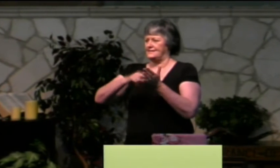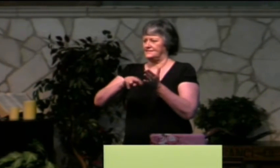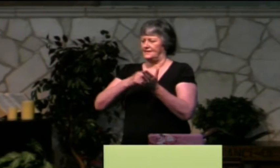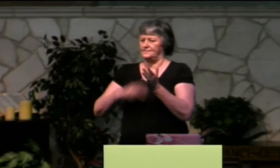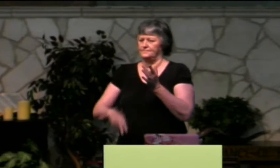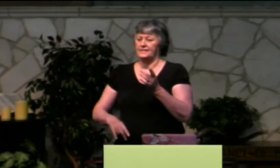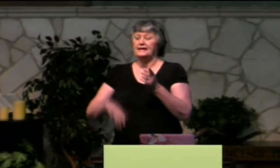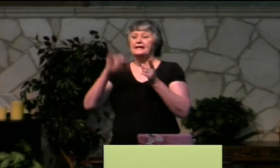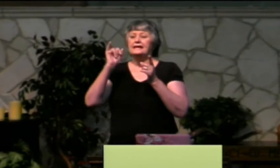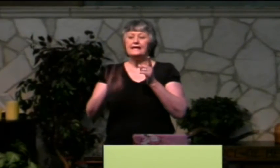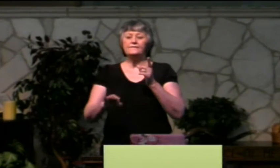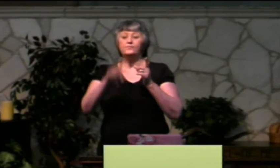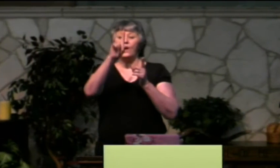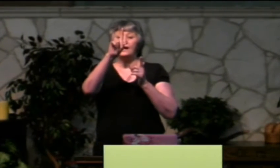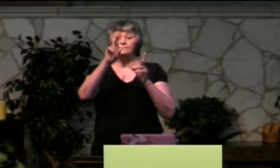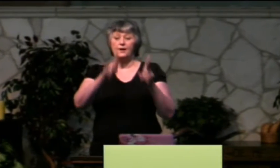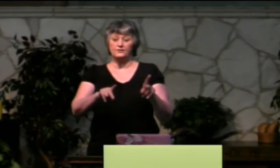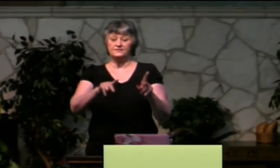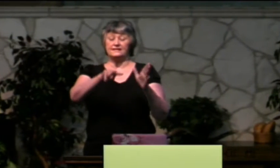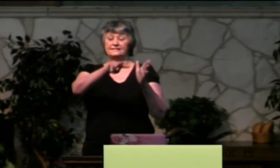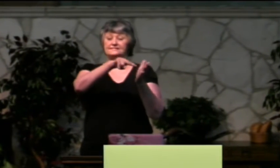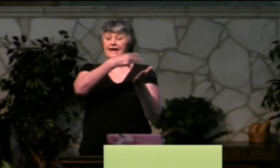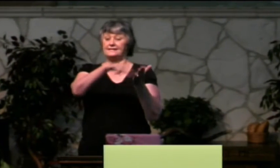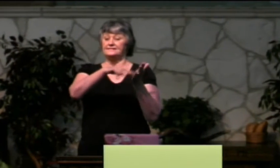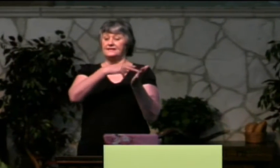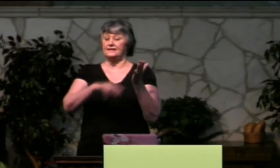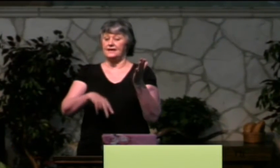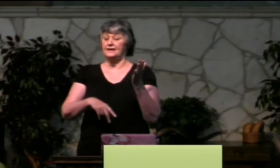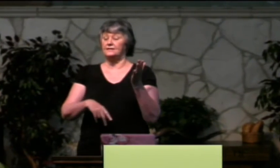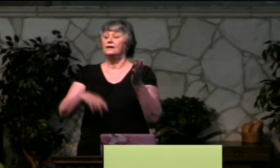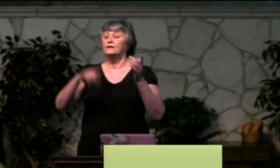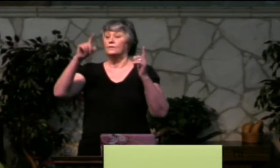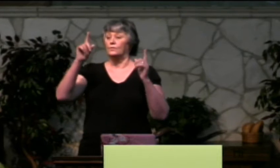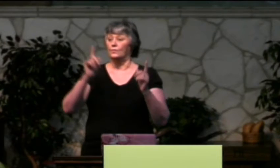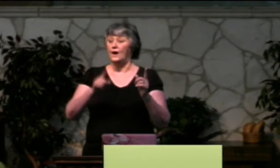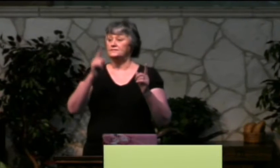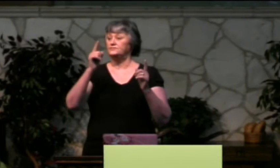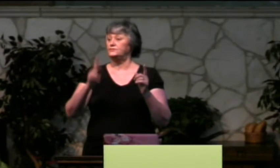dancing. If one person is dancing in